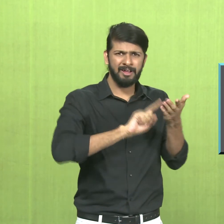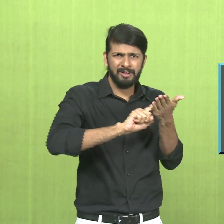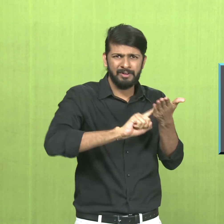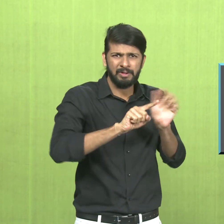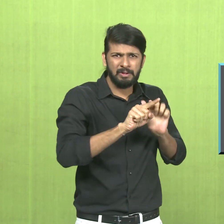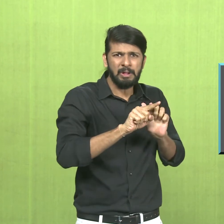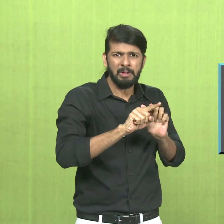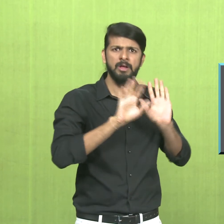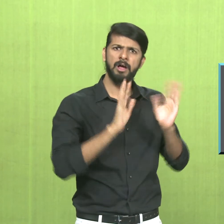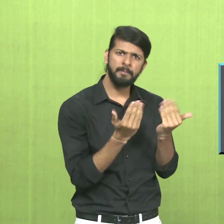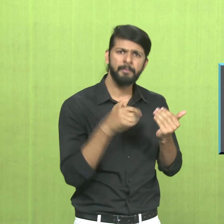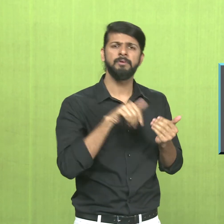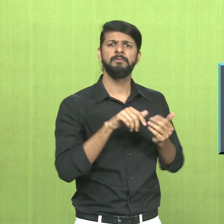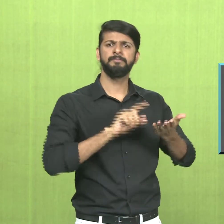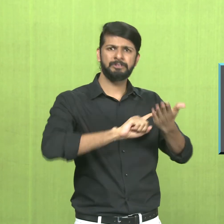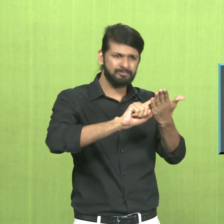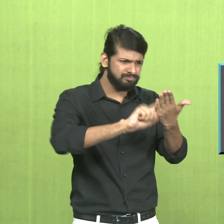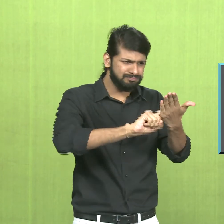first, blending,